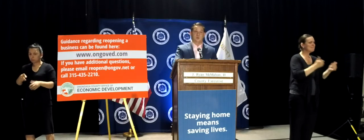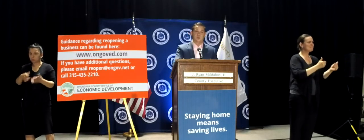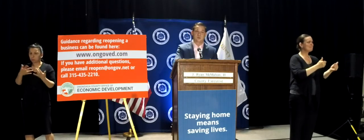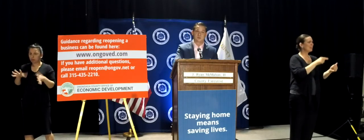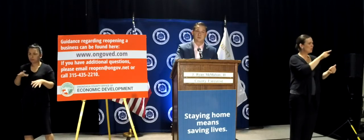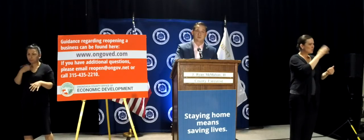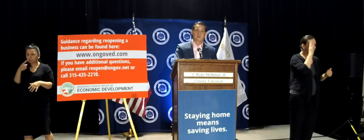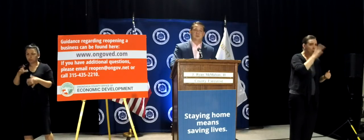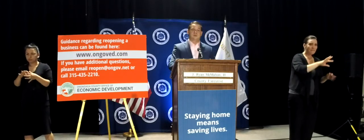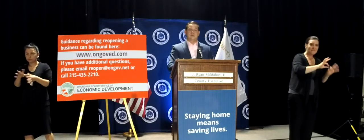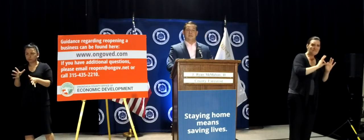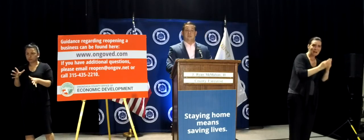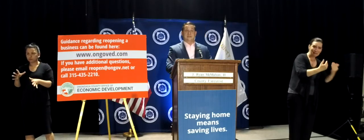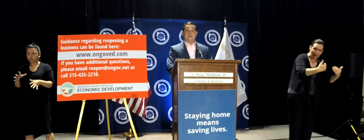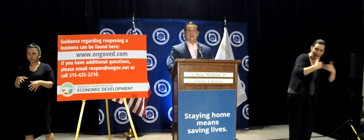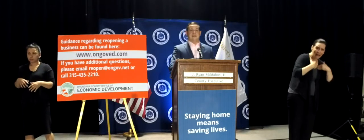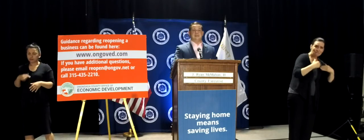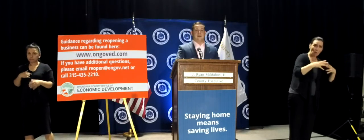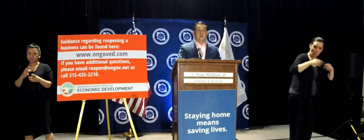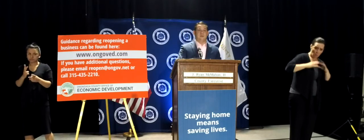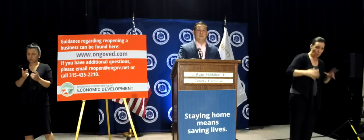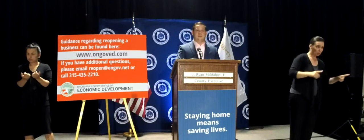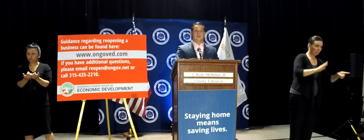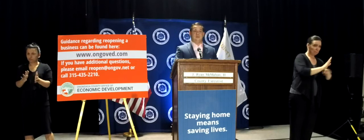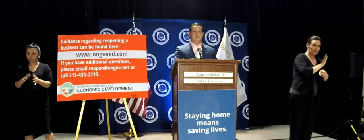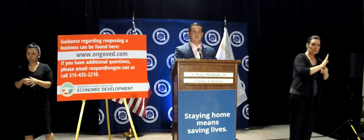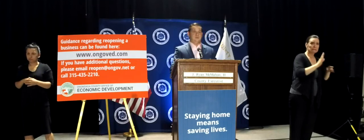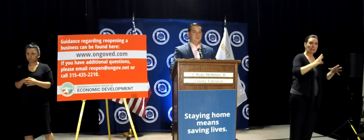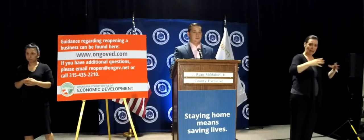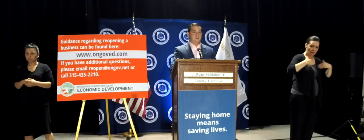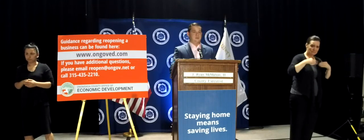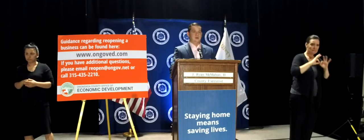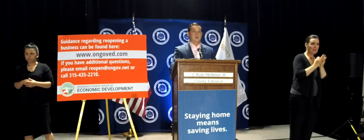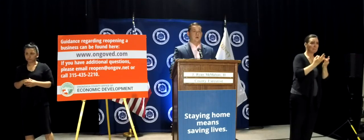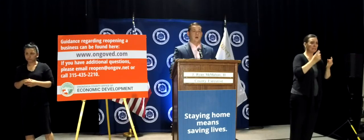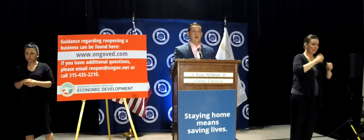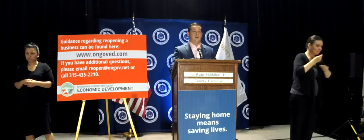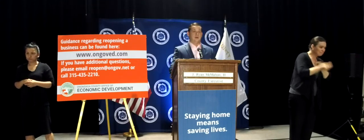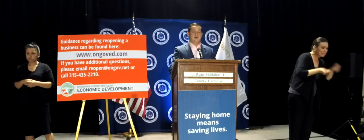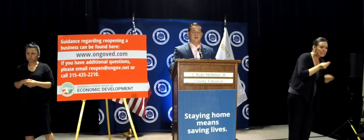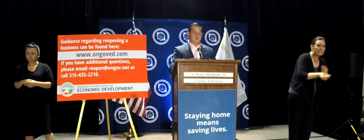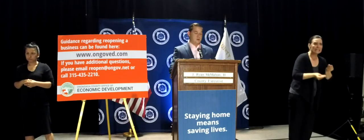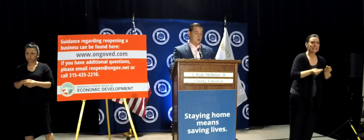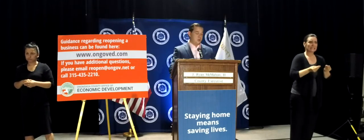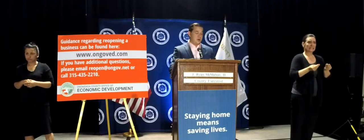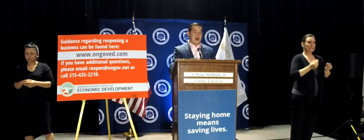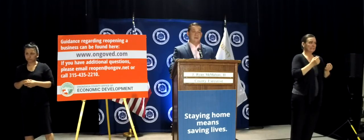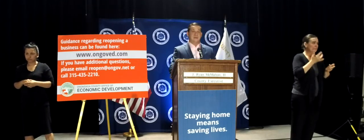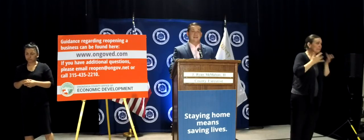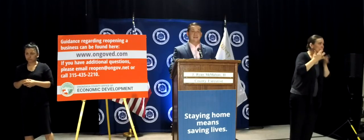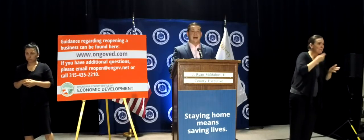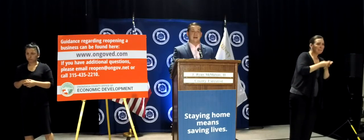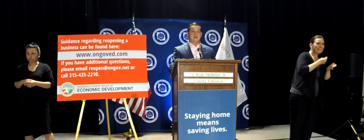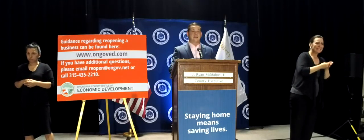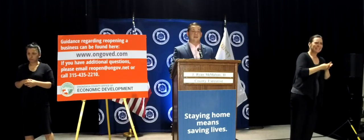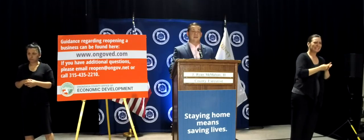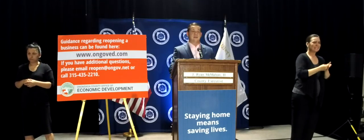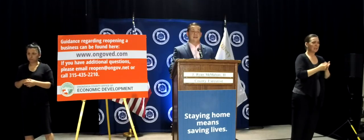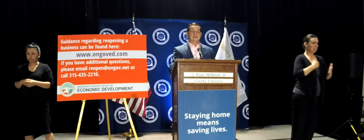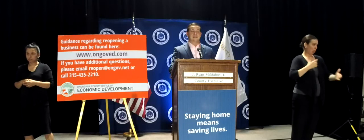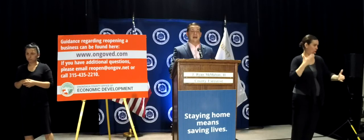change the rules literally at the last hour, it's not going to work out well. That's